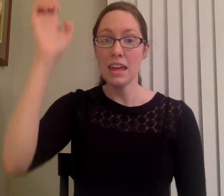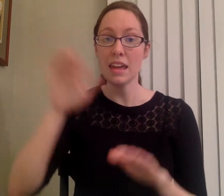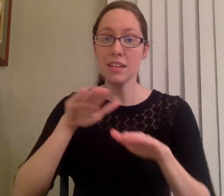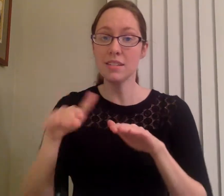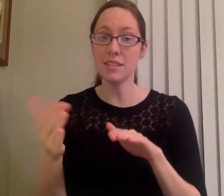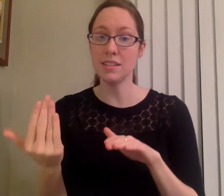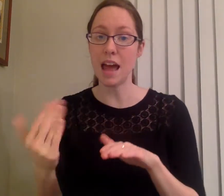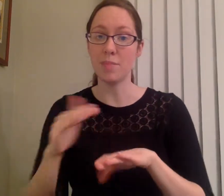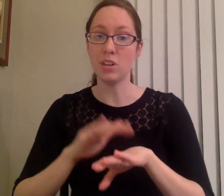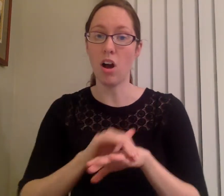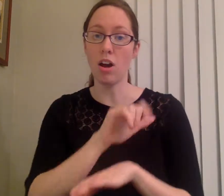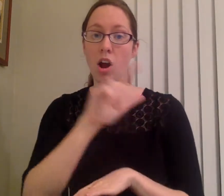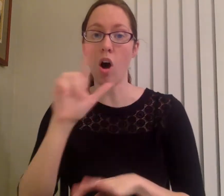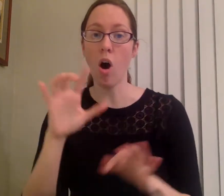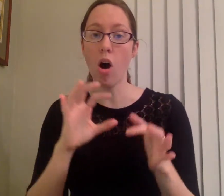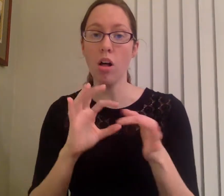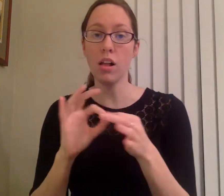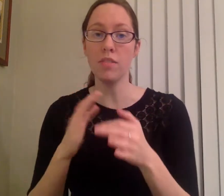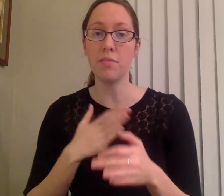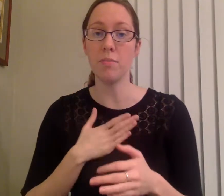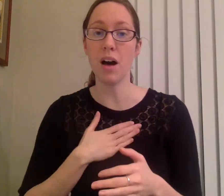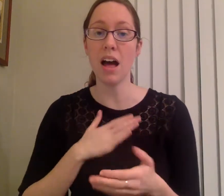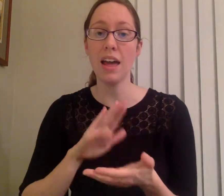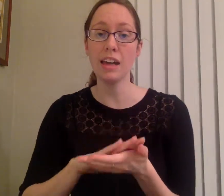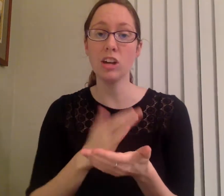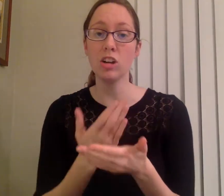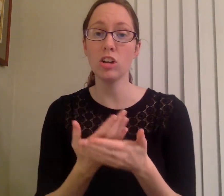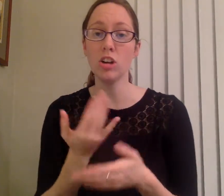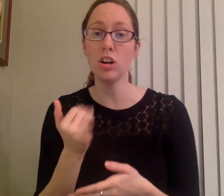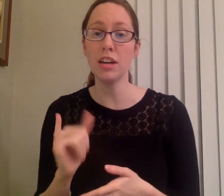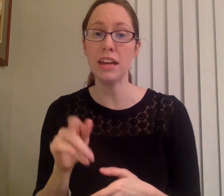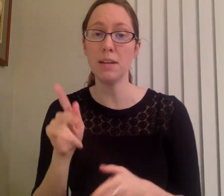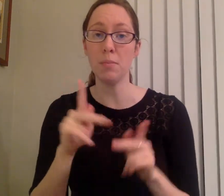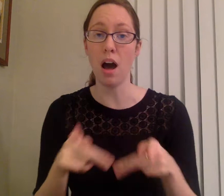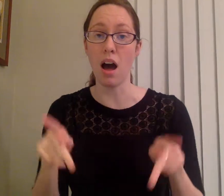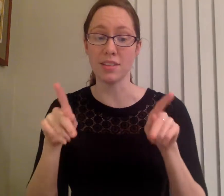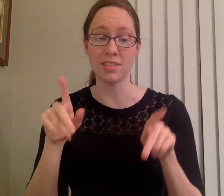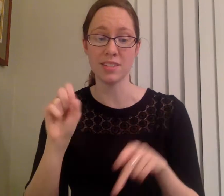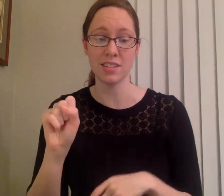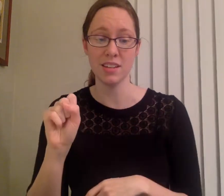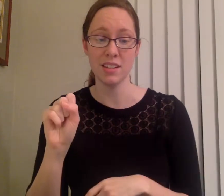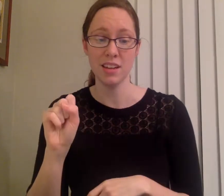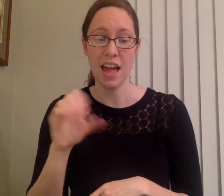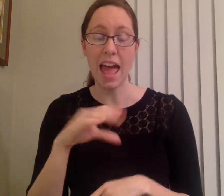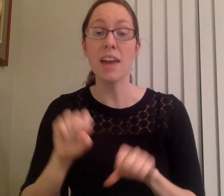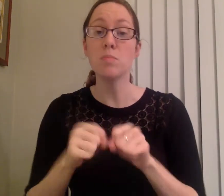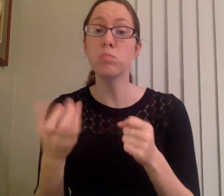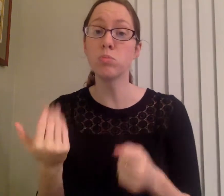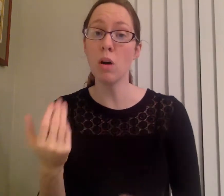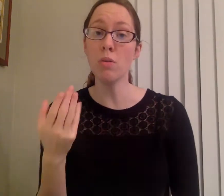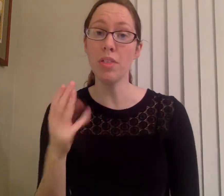He stepped on all of my cooking pots and broke